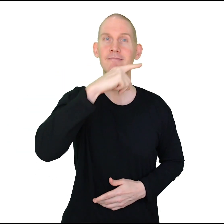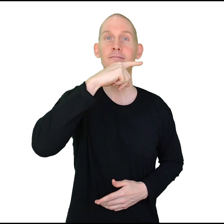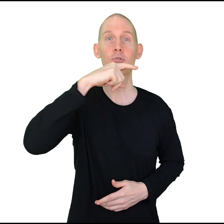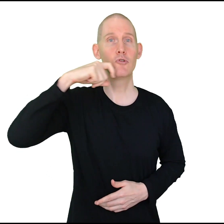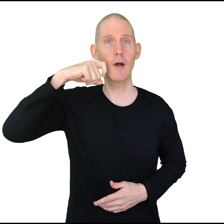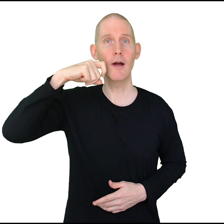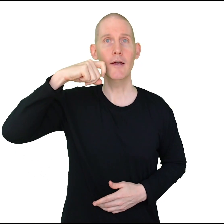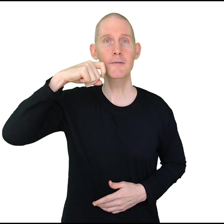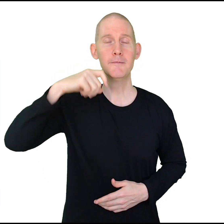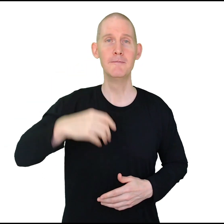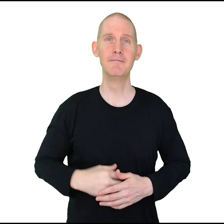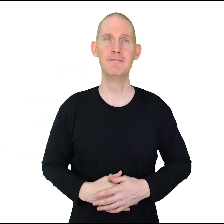dry,